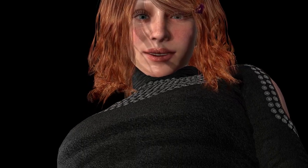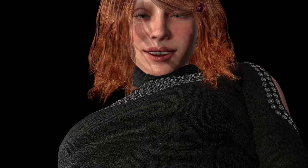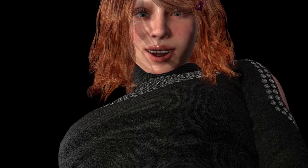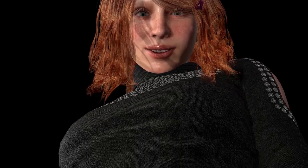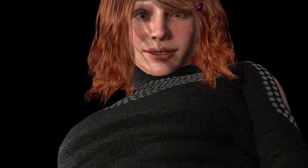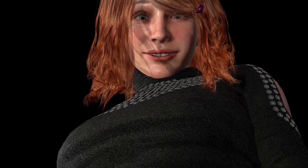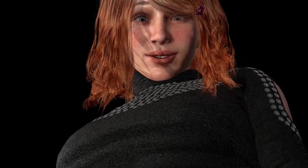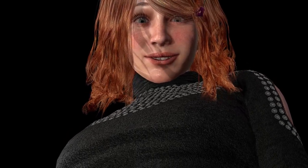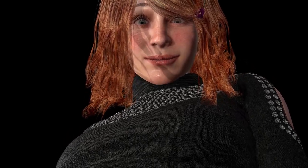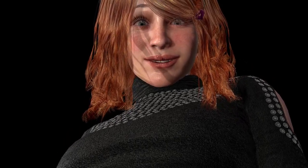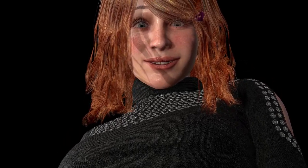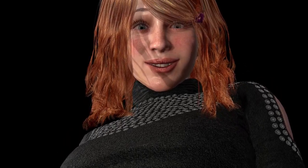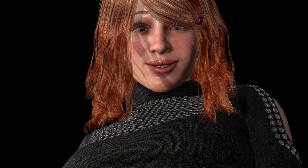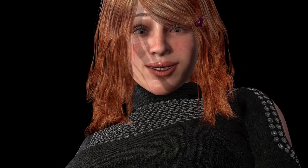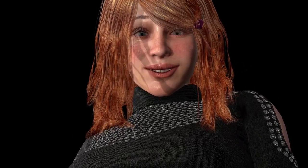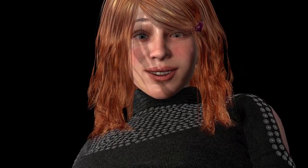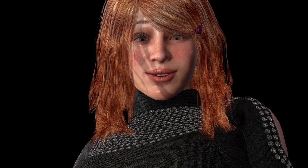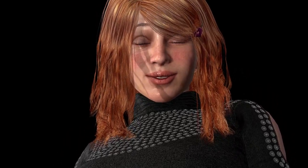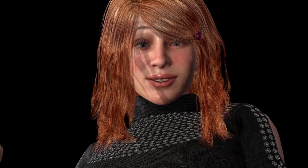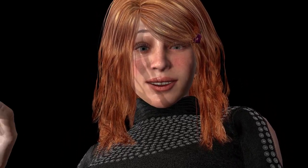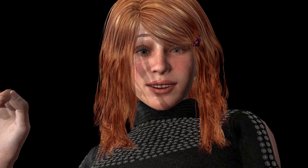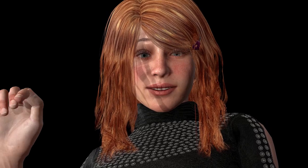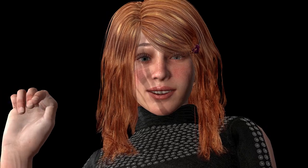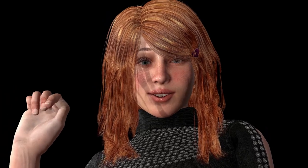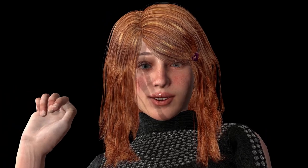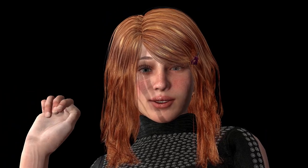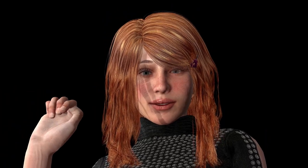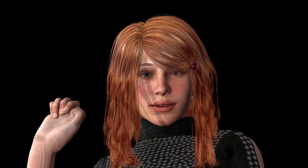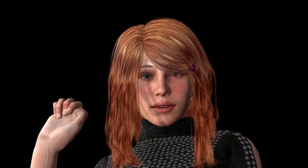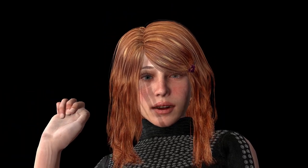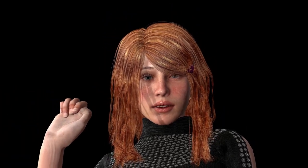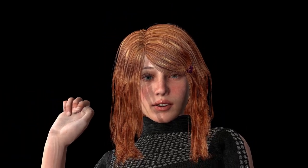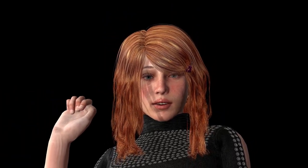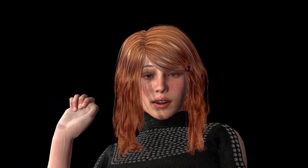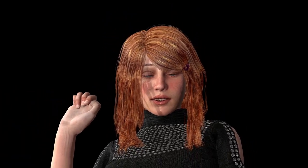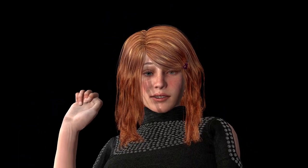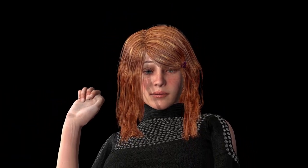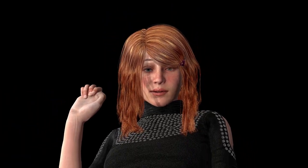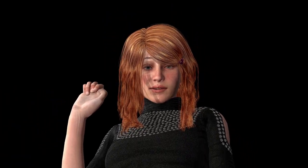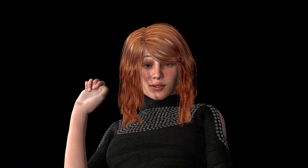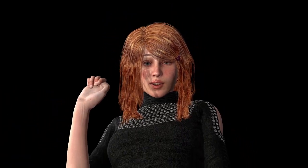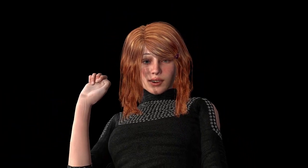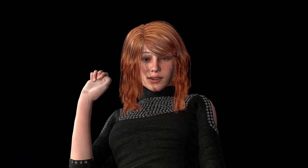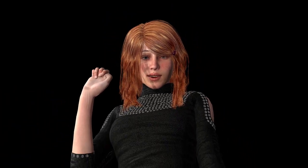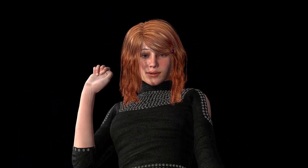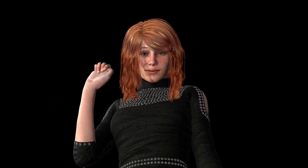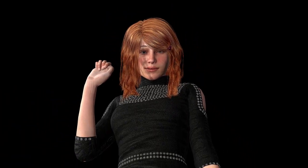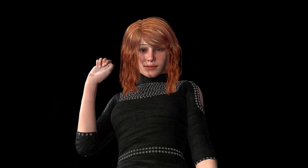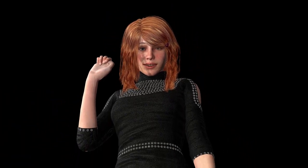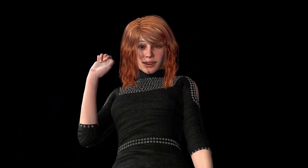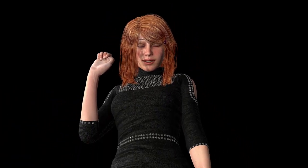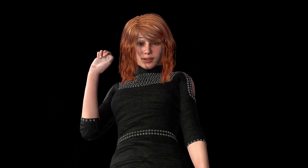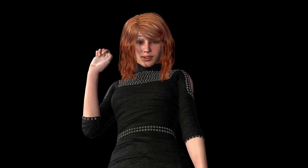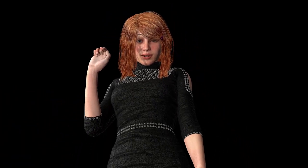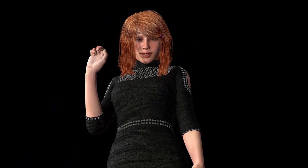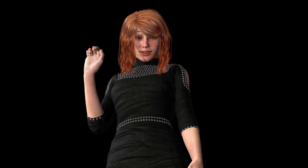There are many YouTube videos on how to do sign language. I will do an example for you right now. Then I will do the whole